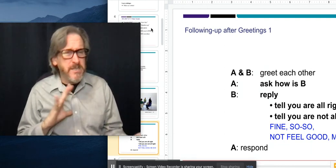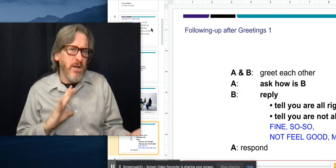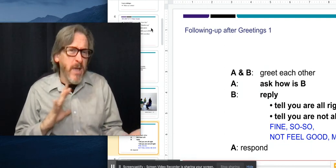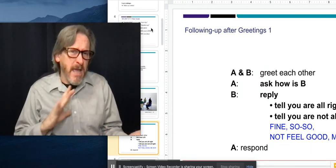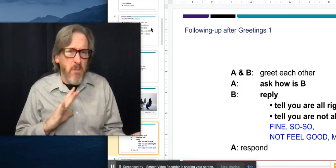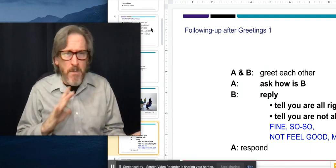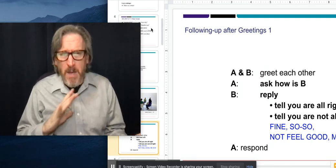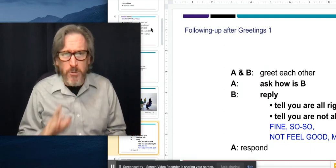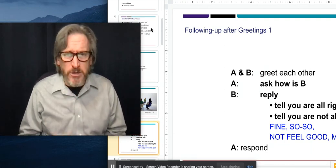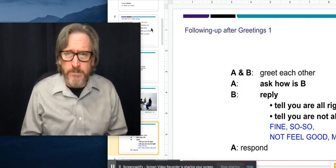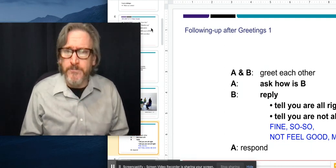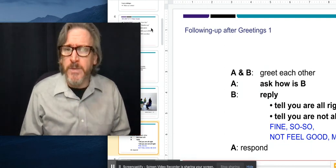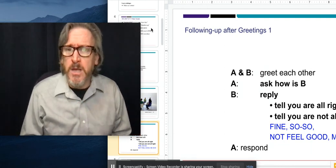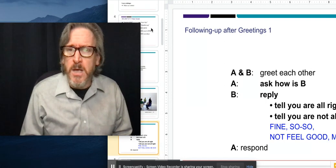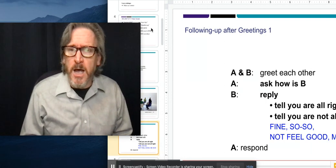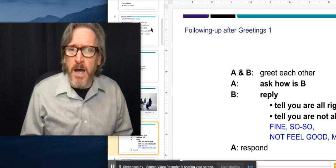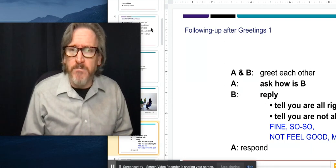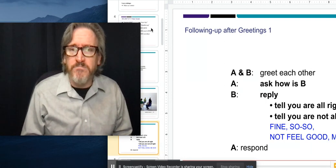I'm good. It's like, okay, I'm good.